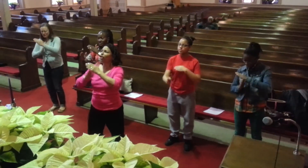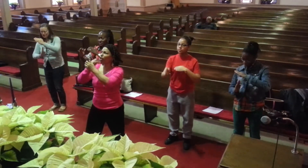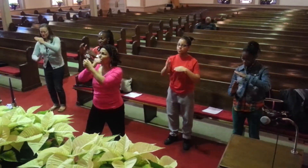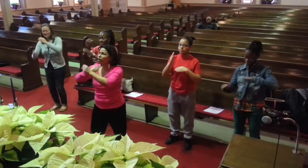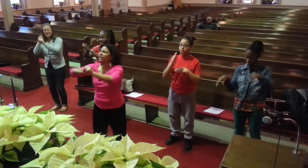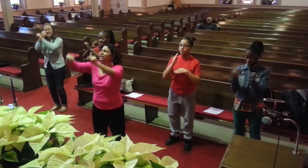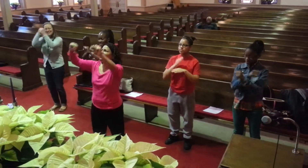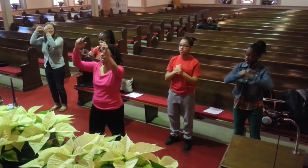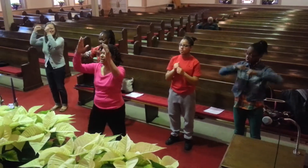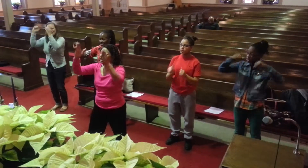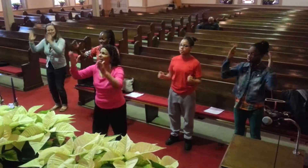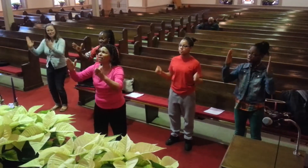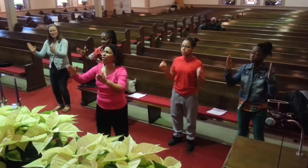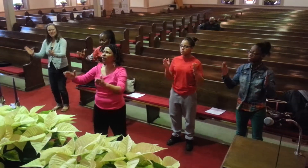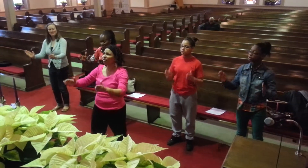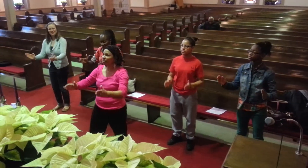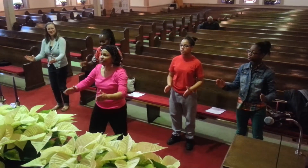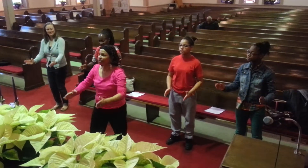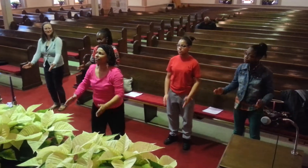gentle redeemer,